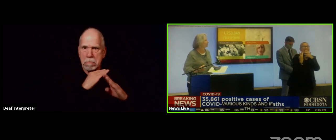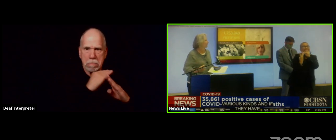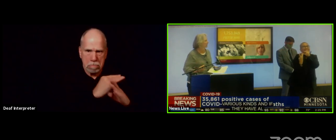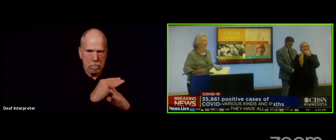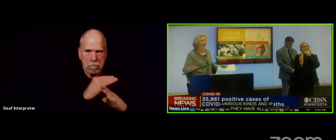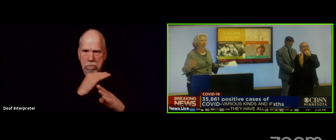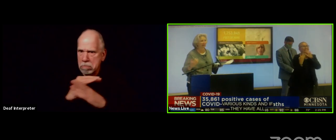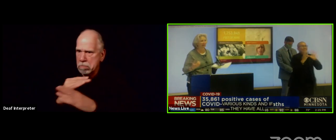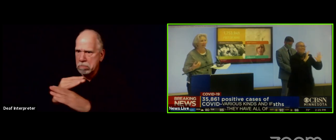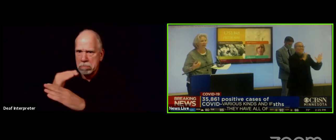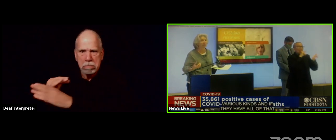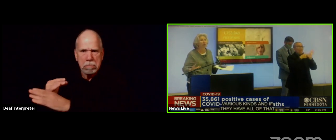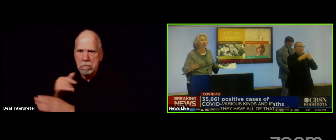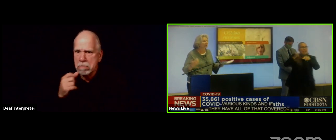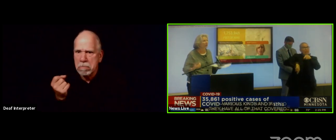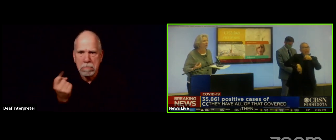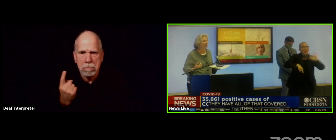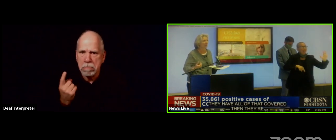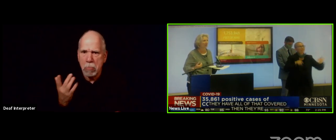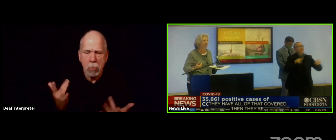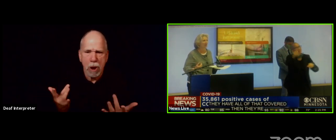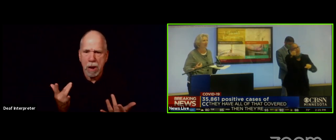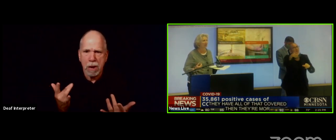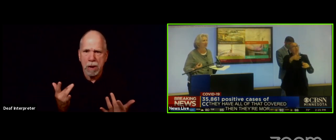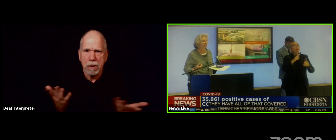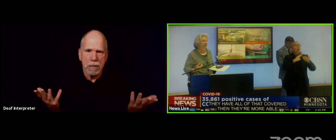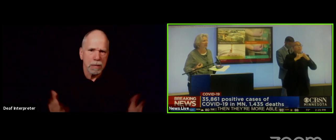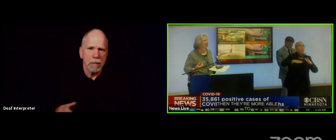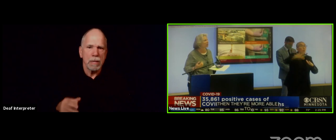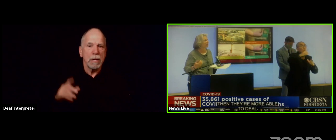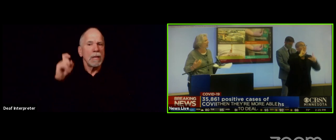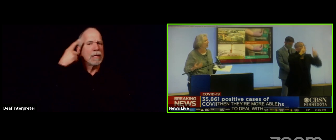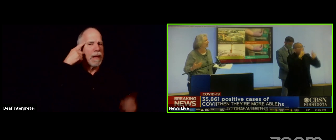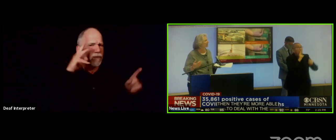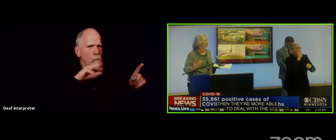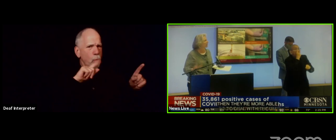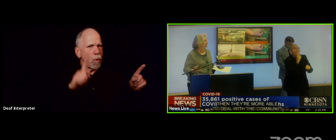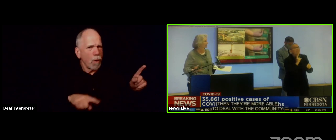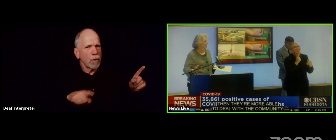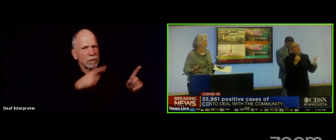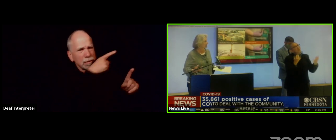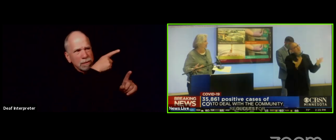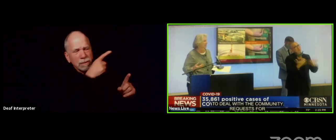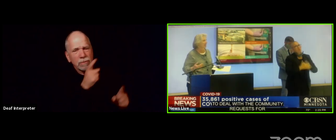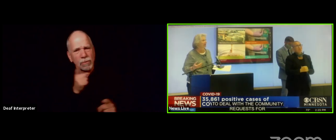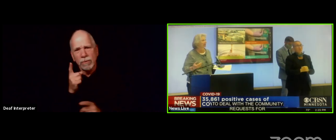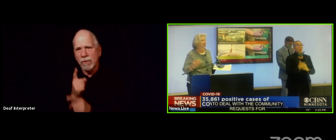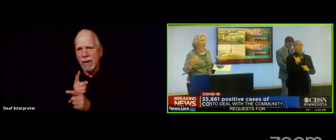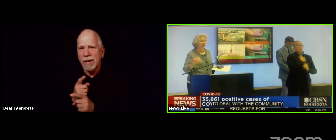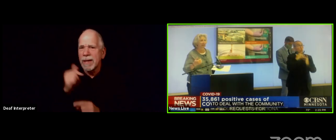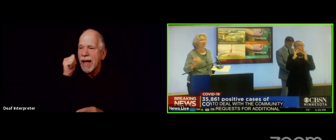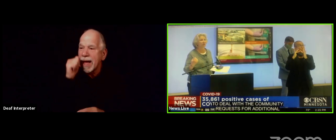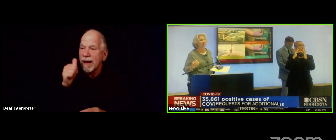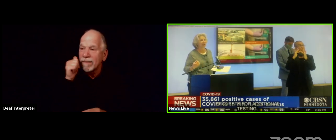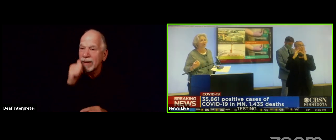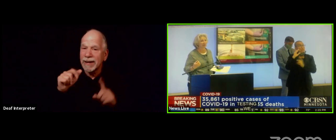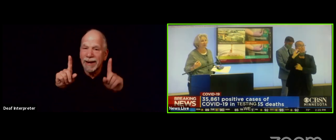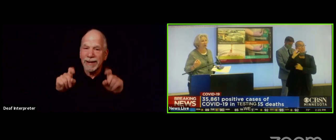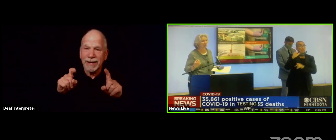deal with kind of community requests for additional testing. We have a website that you can link to